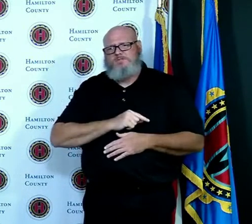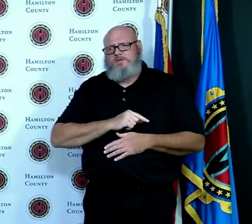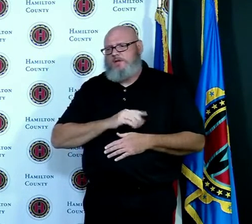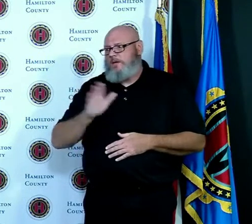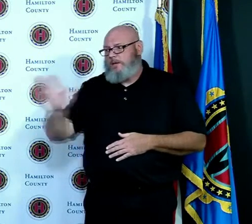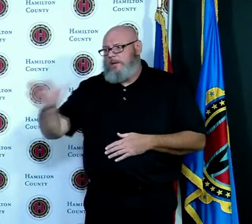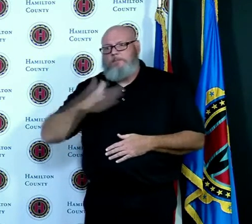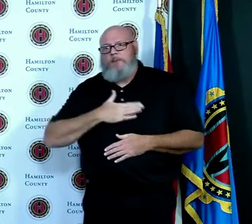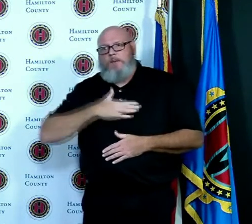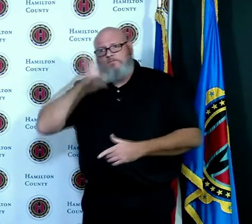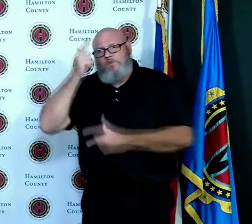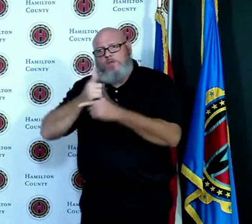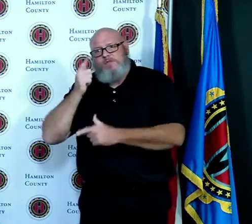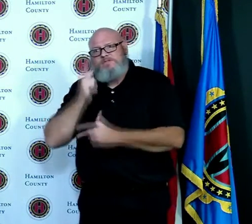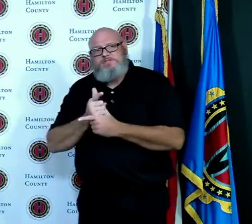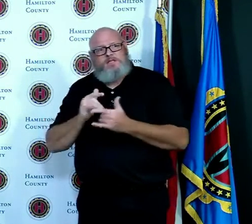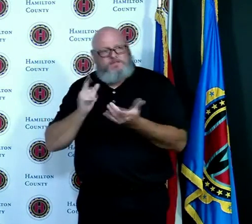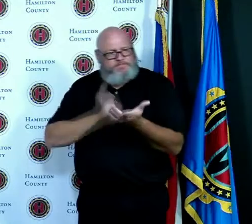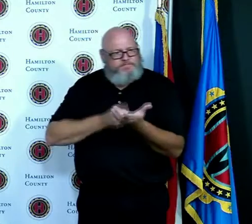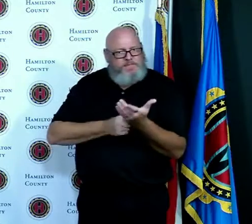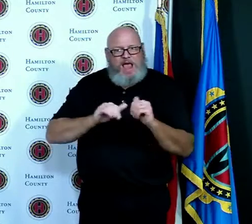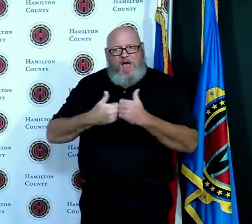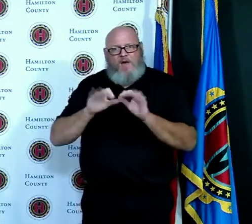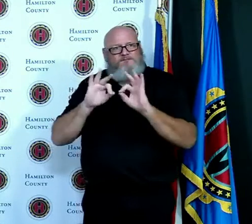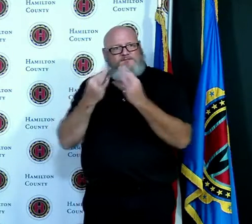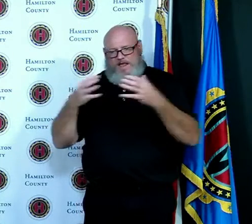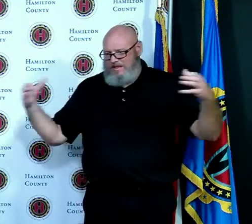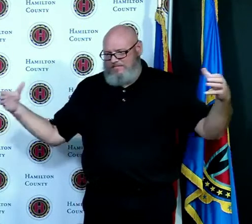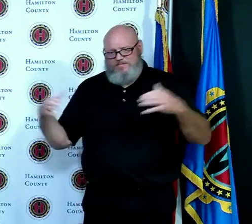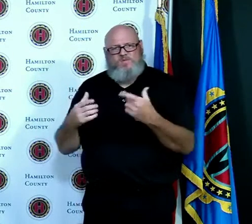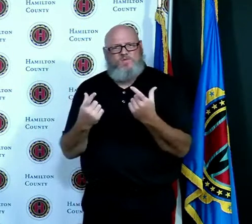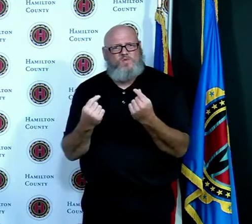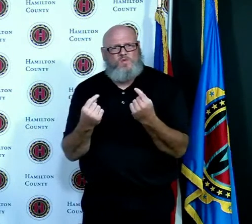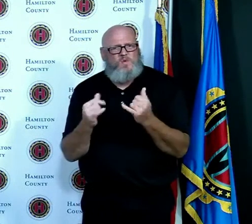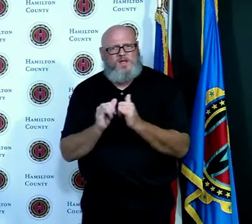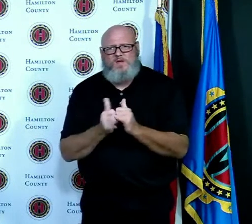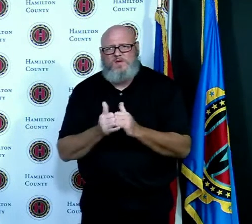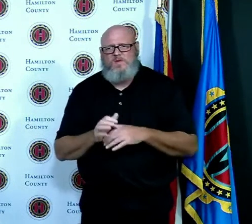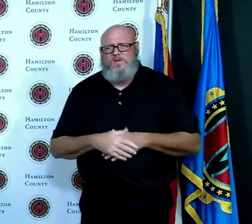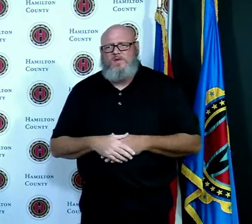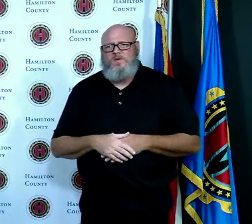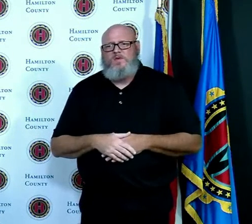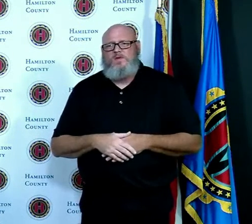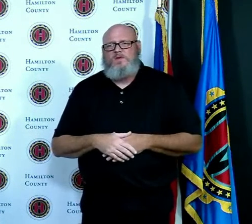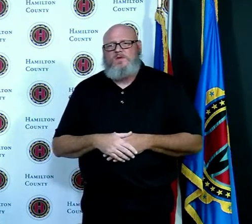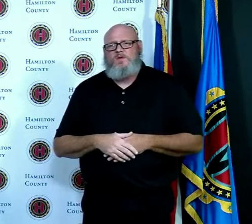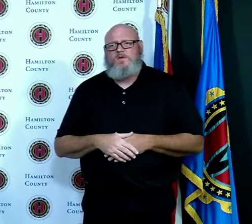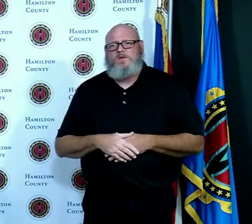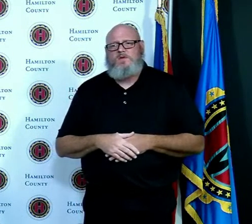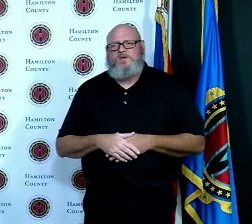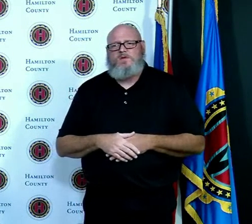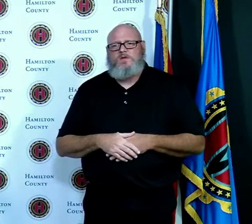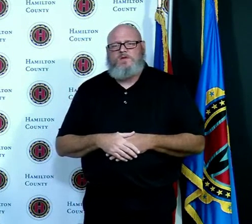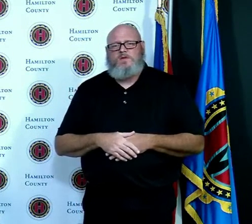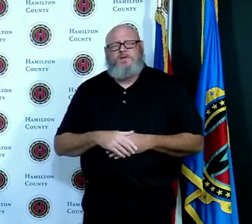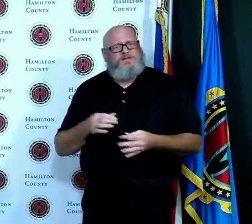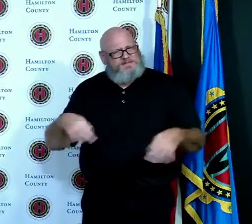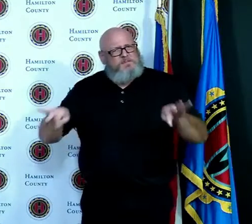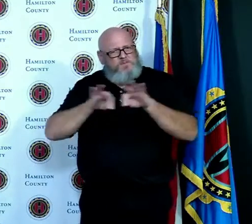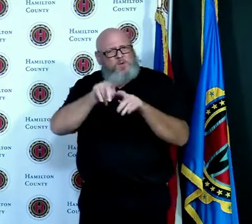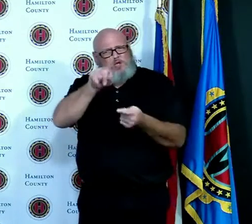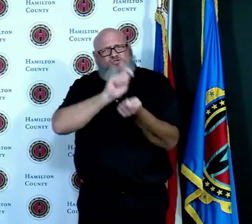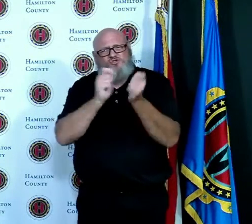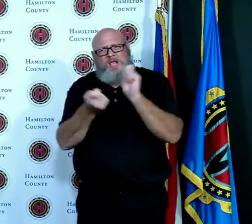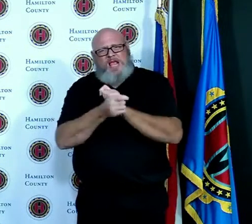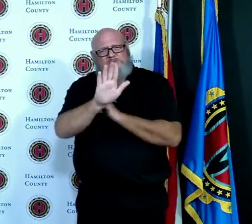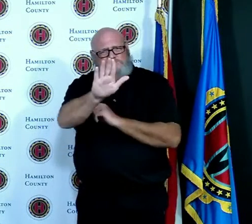so I think what we want to do is not only say, yes, yes, yes, you need to change things up and make sure that people are kept safe,